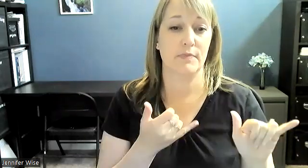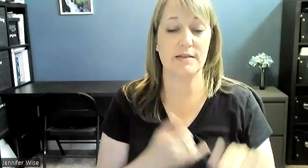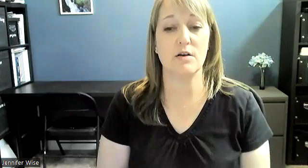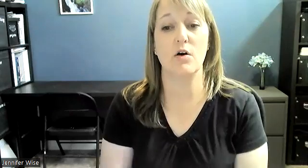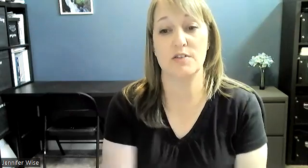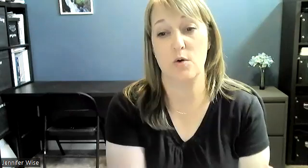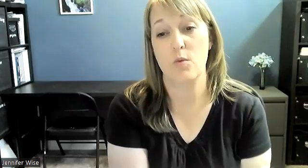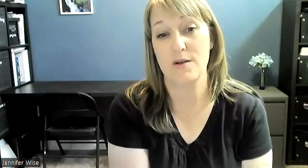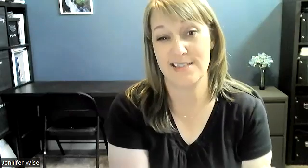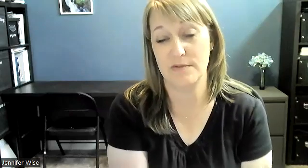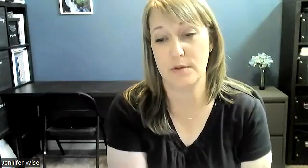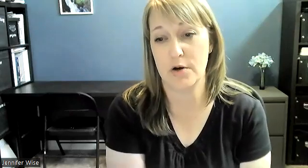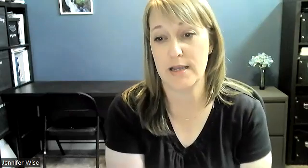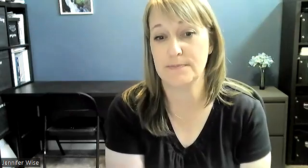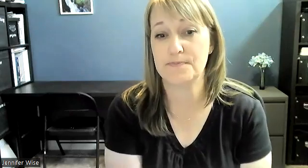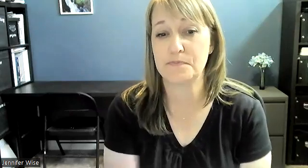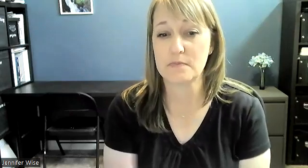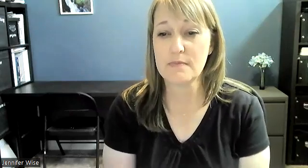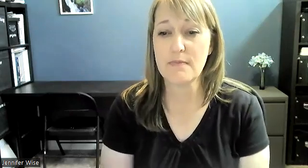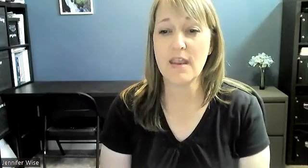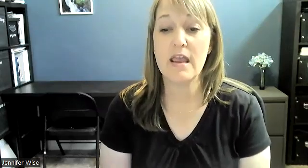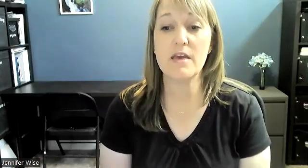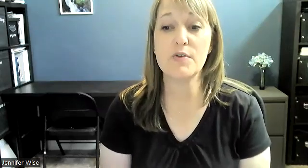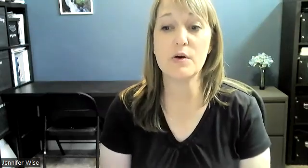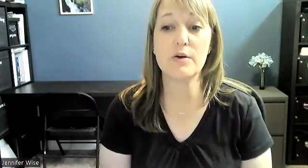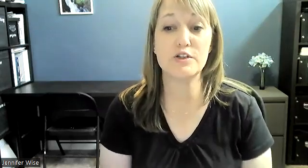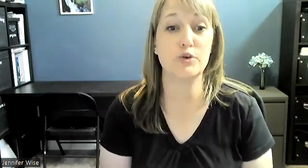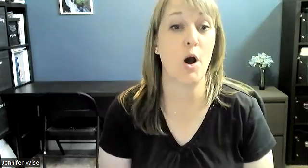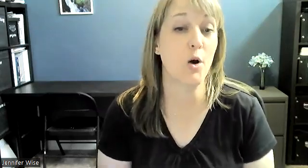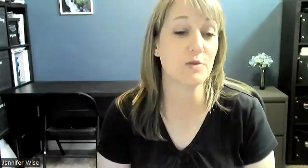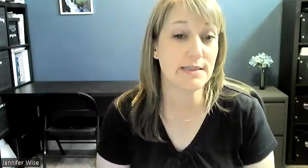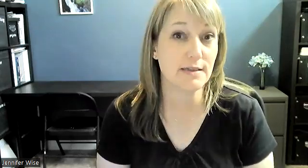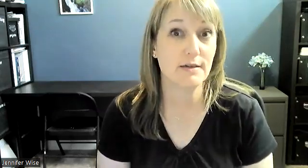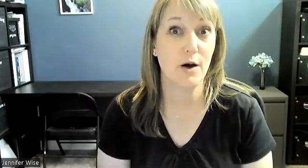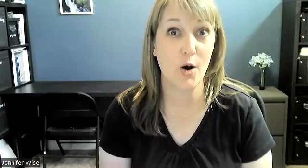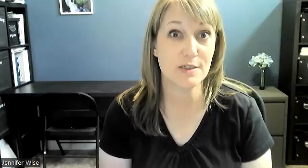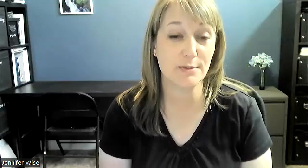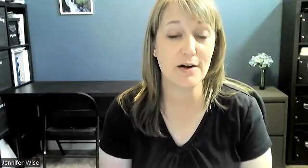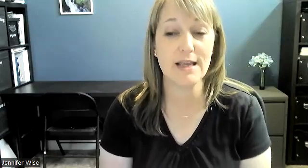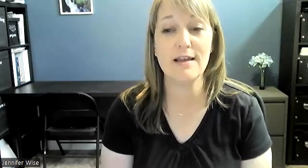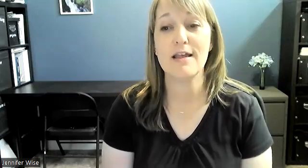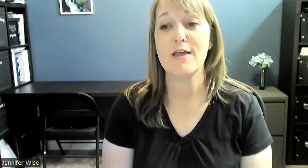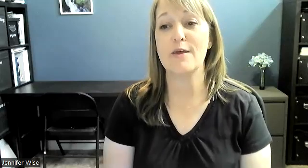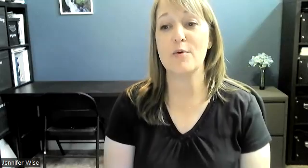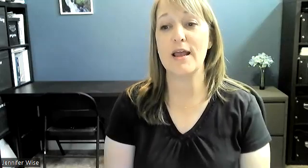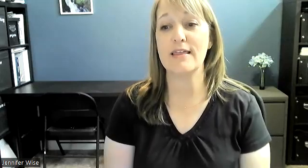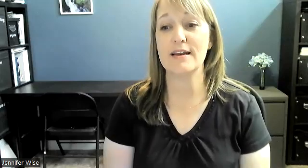that's also one sign for party. If you are going to host a party, the way that it